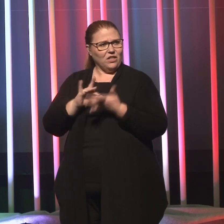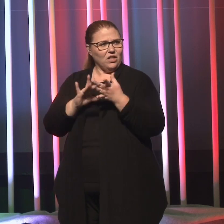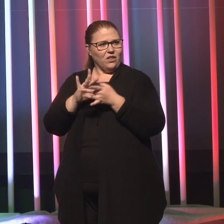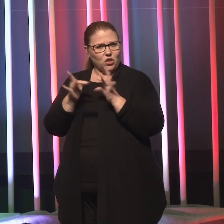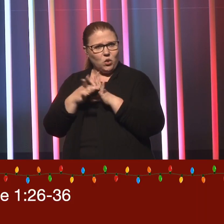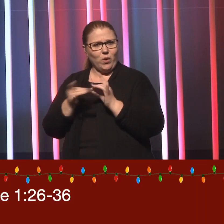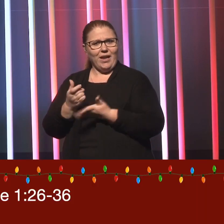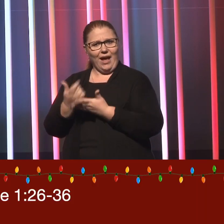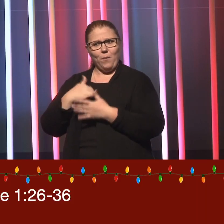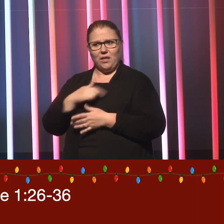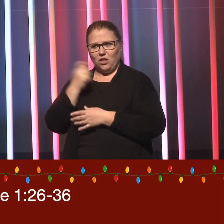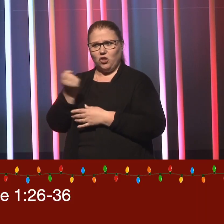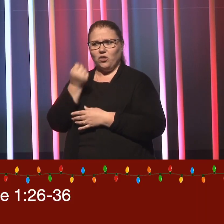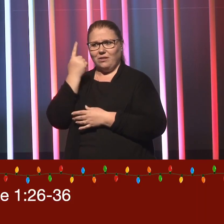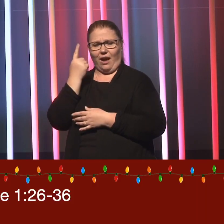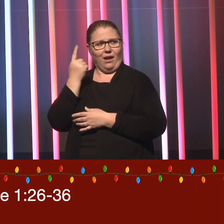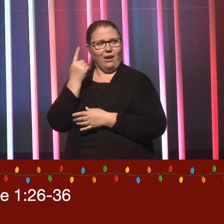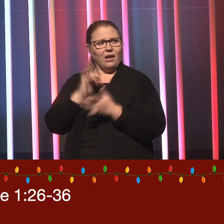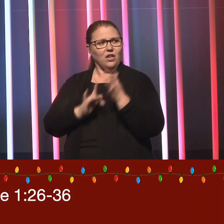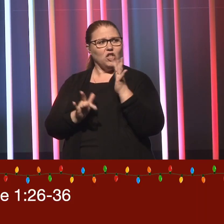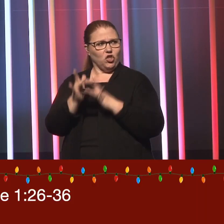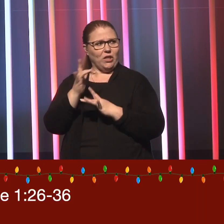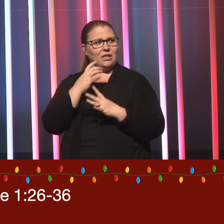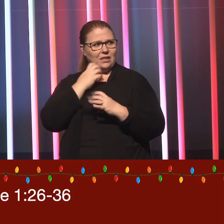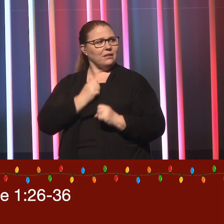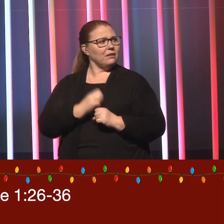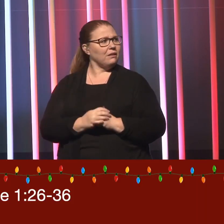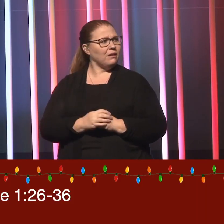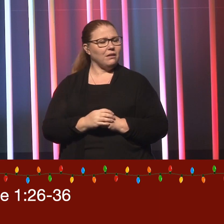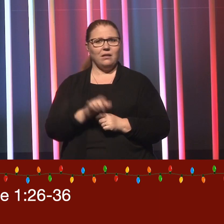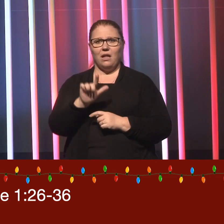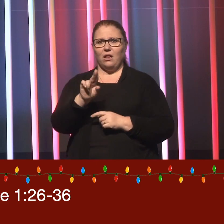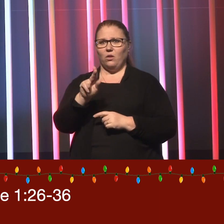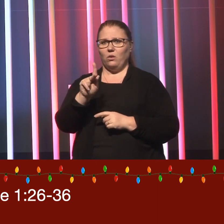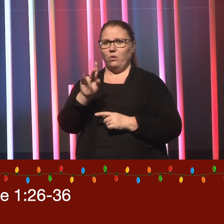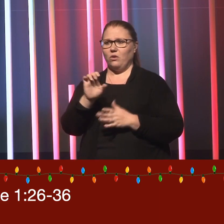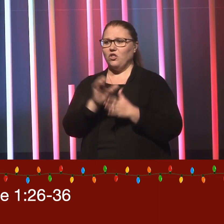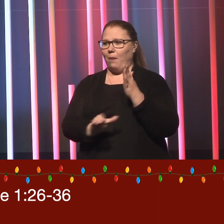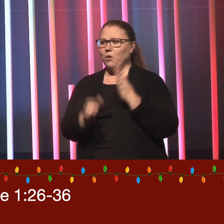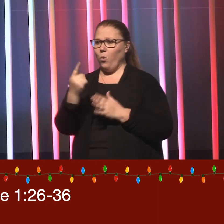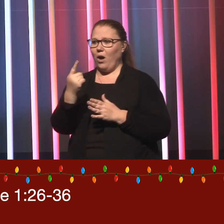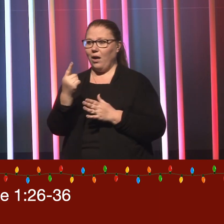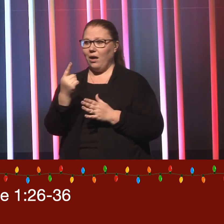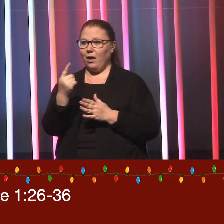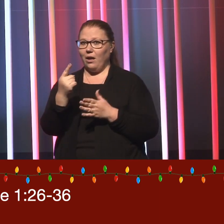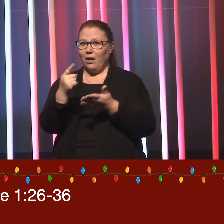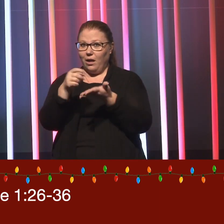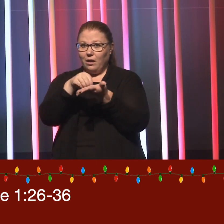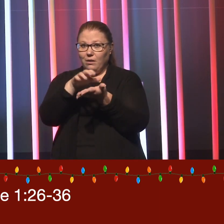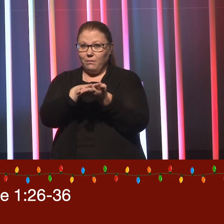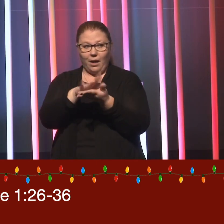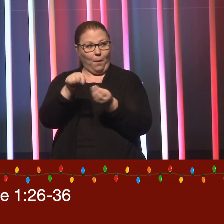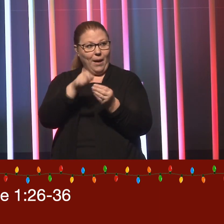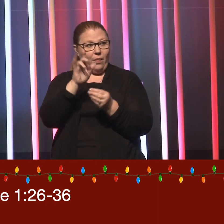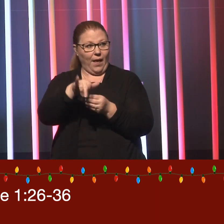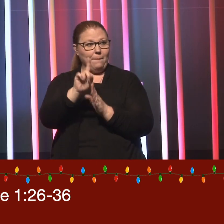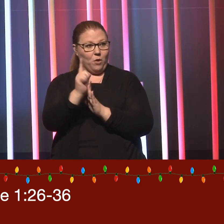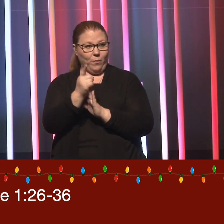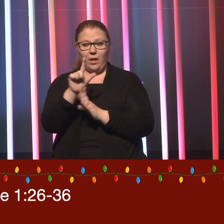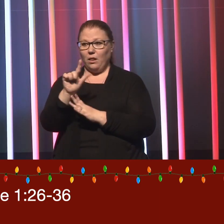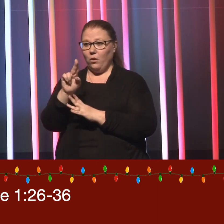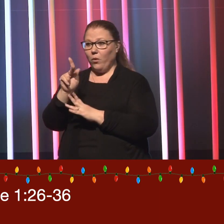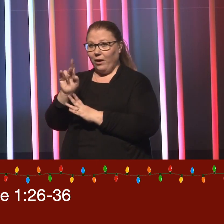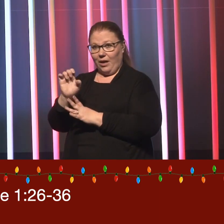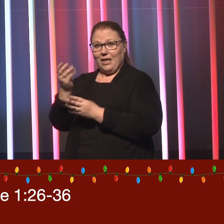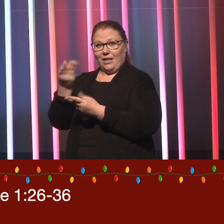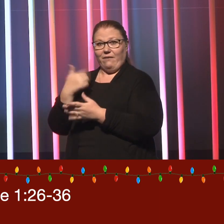the significance of Jesus? Well, in Luke chapter 1, verse 26 through 36, this is what it says about that moment as Luke is giving us